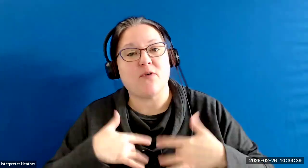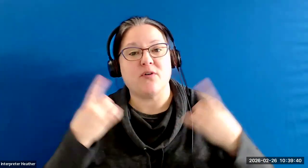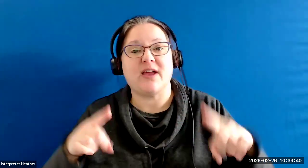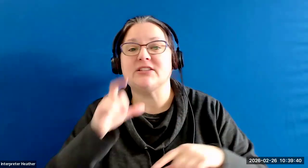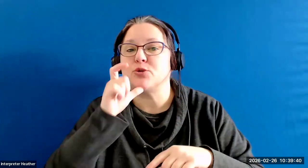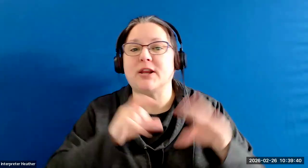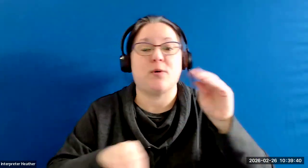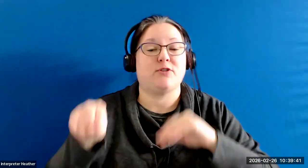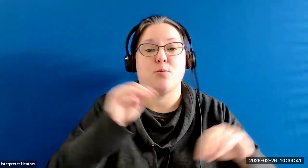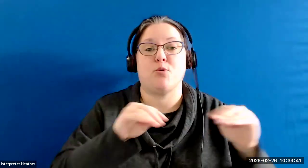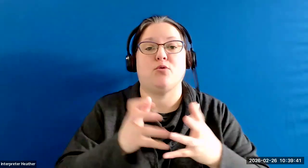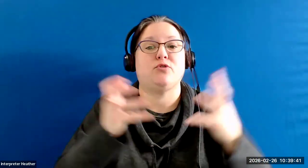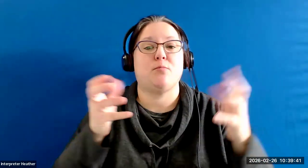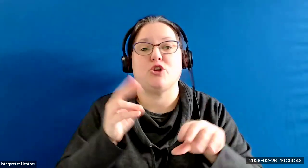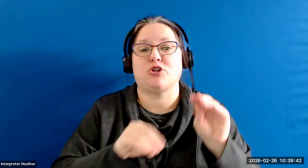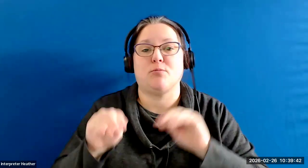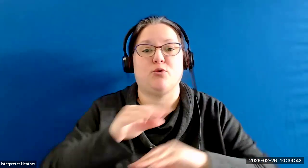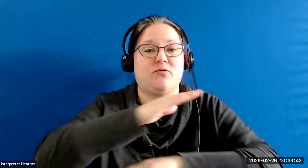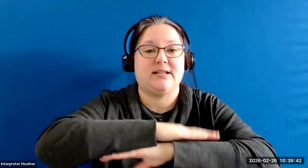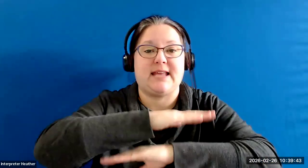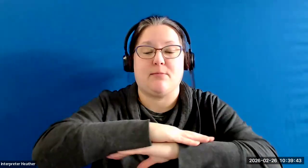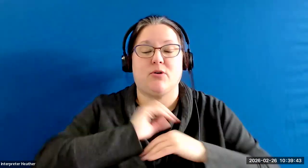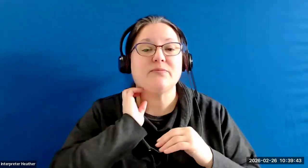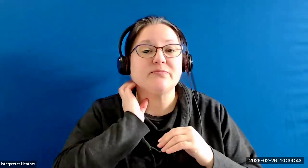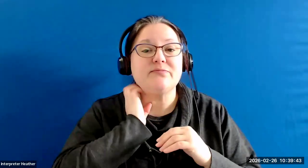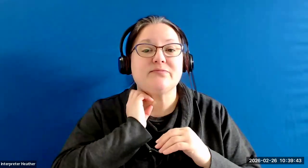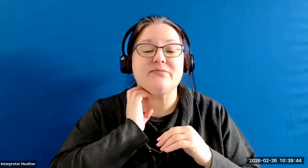need to move around chairs and tables.